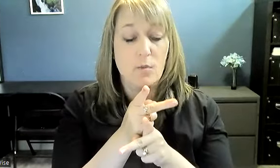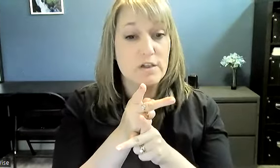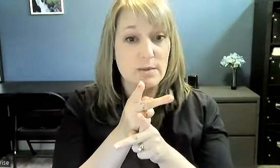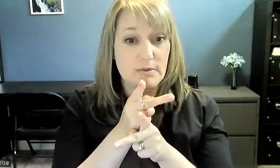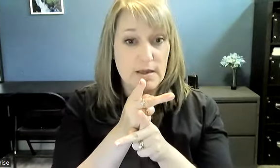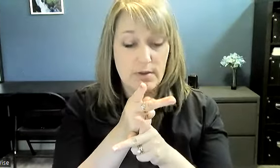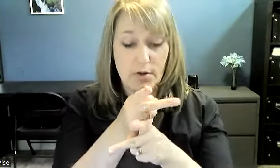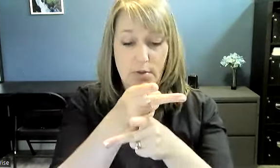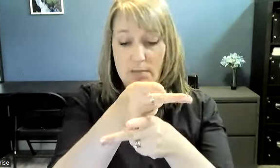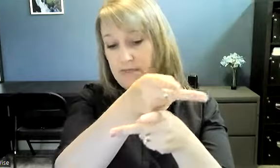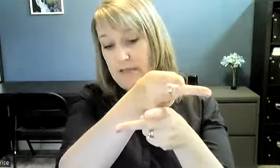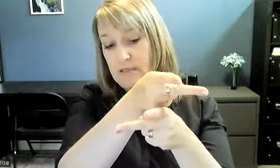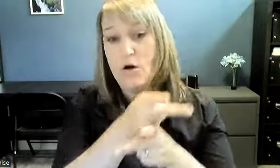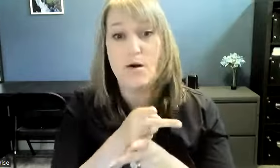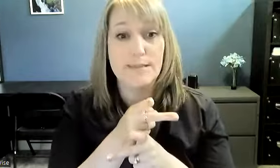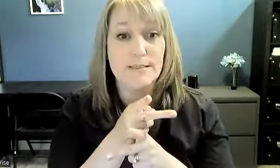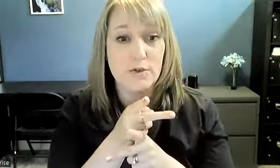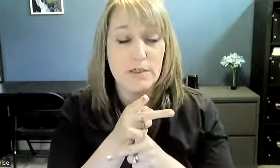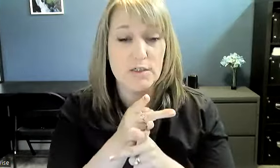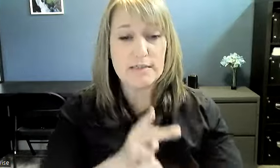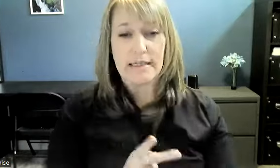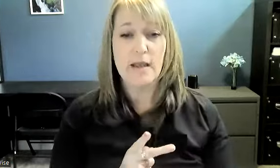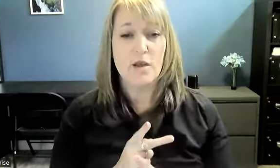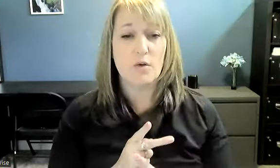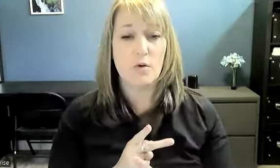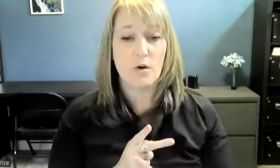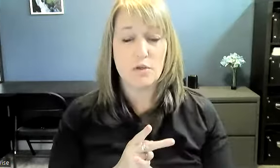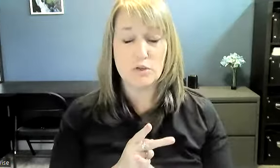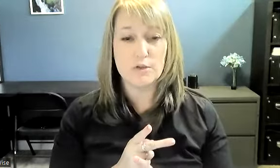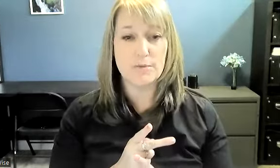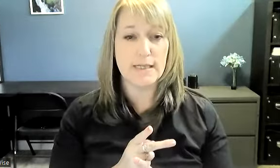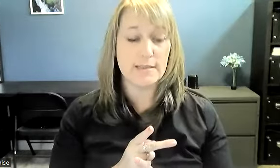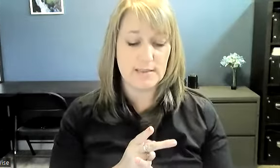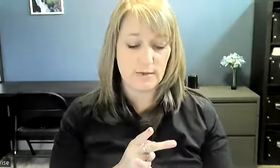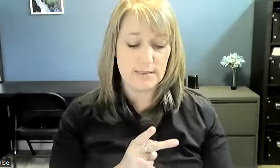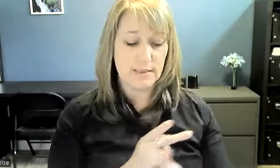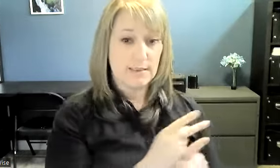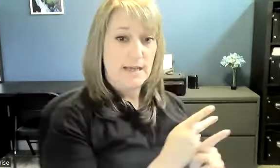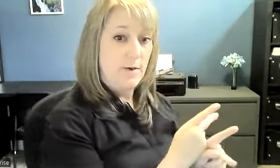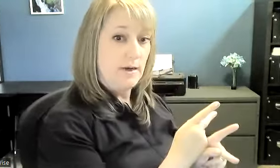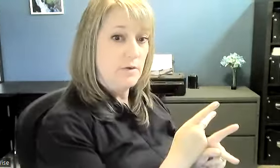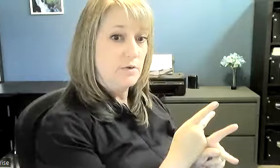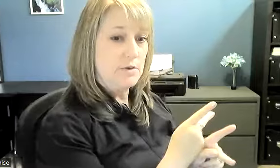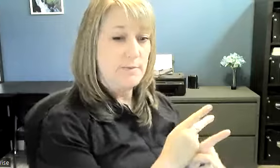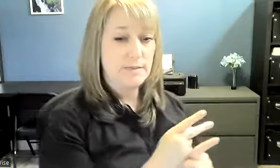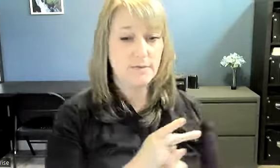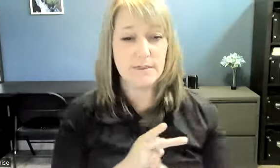on top of the other, your palms facing opposite directions. Your shoulders are relaxed, so it's out here in neutral space in front of